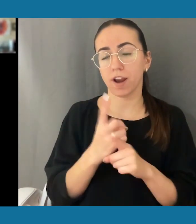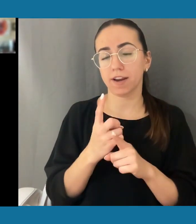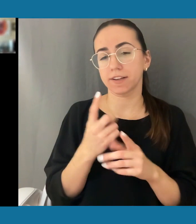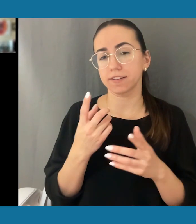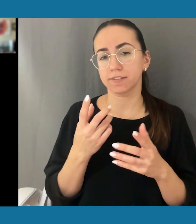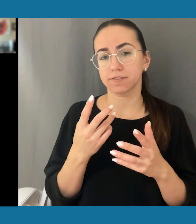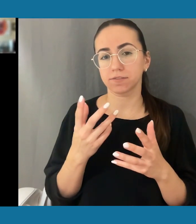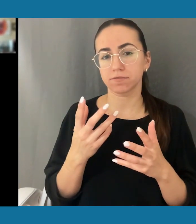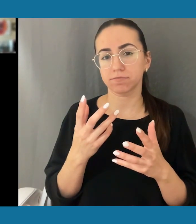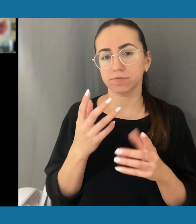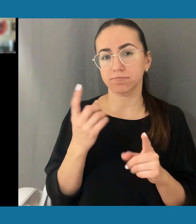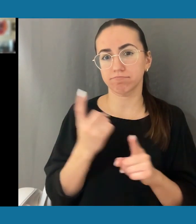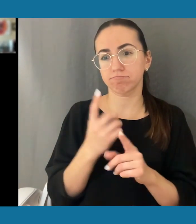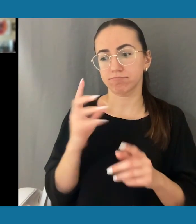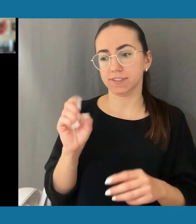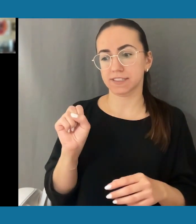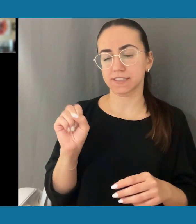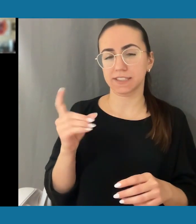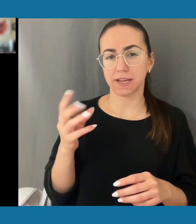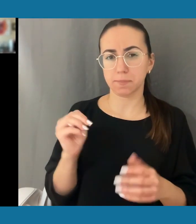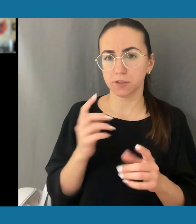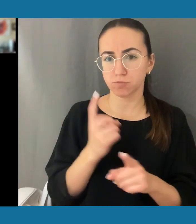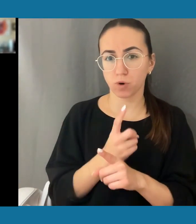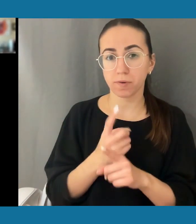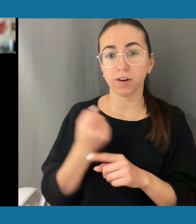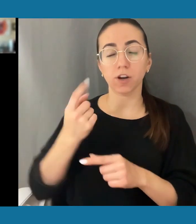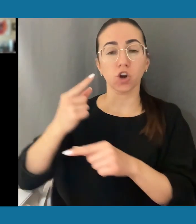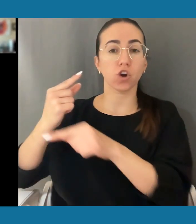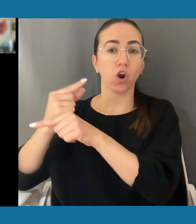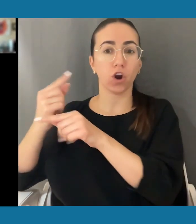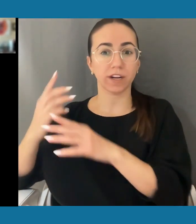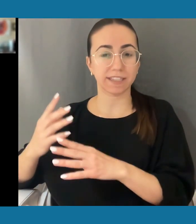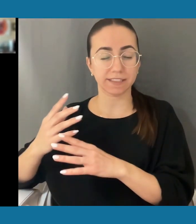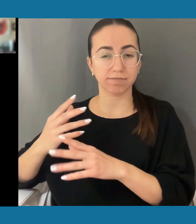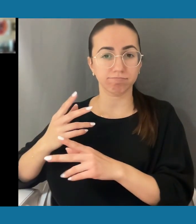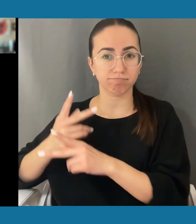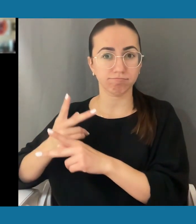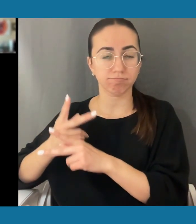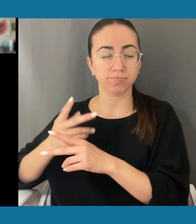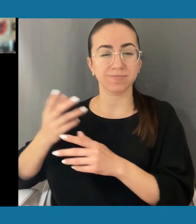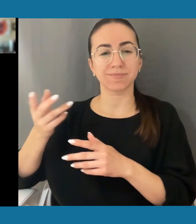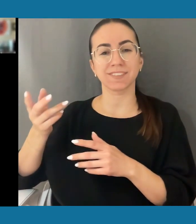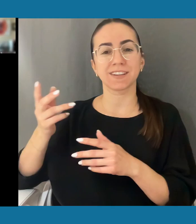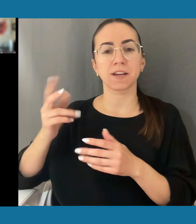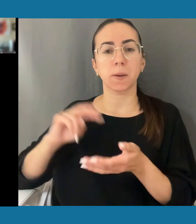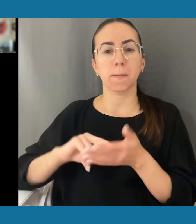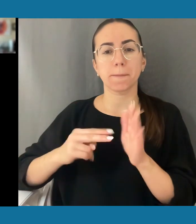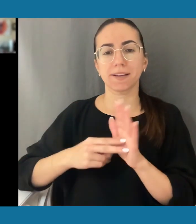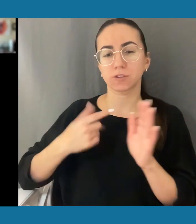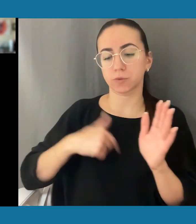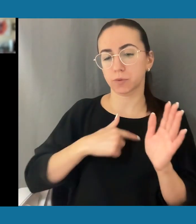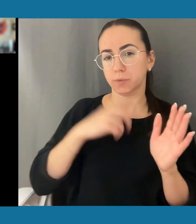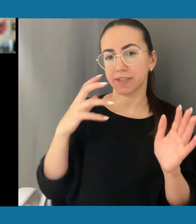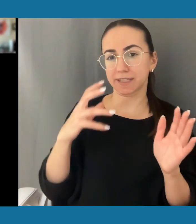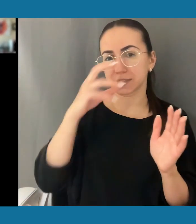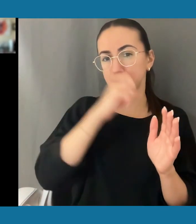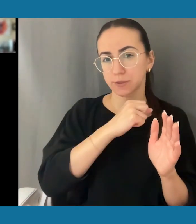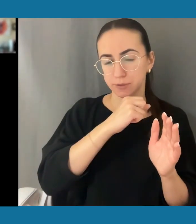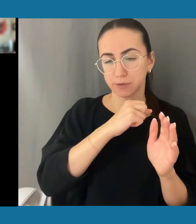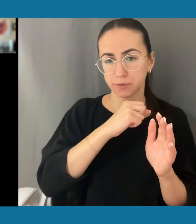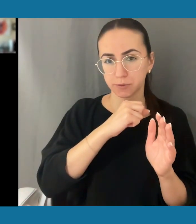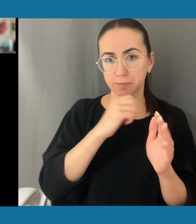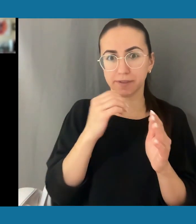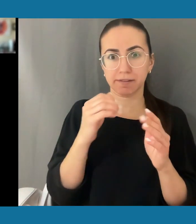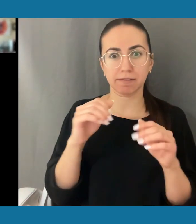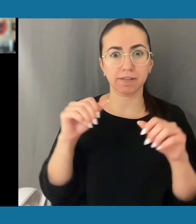appropriate. But one of the things with guardianship is that we are to assume capacity.